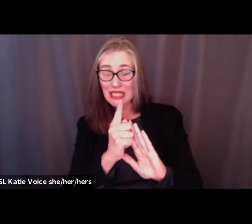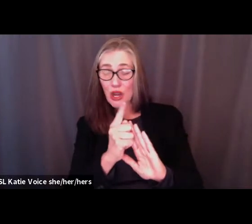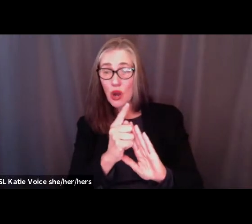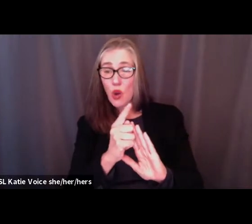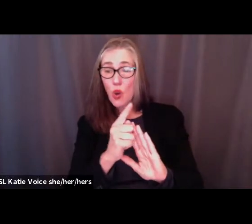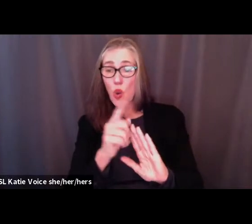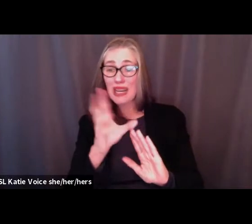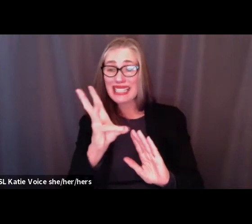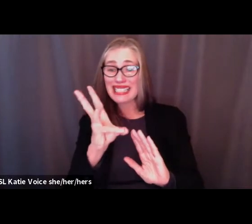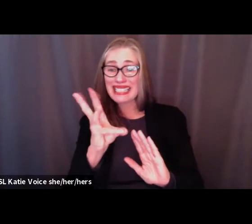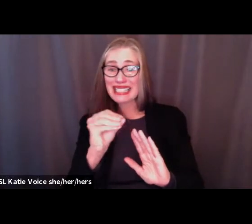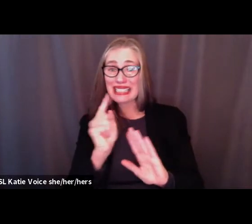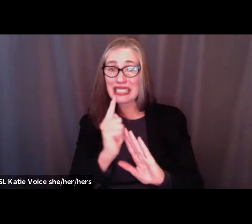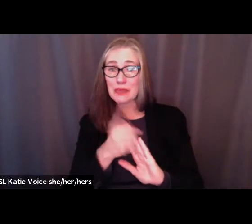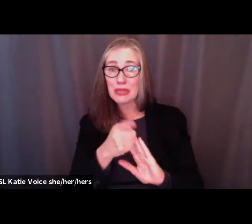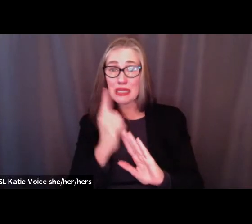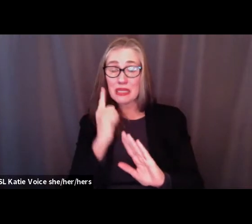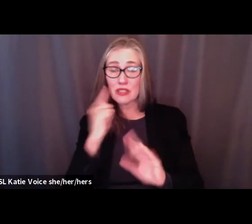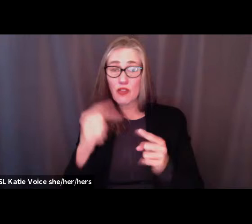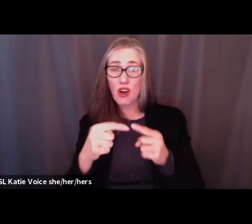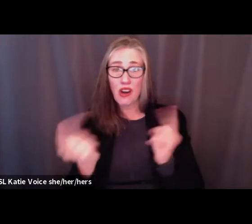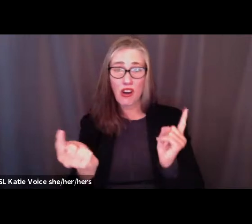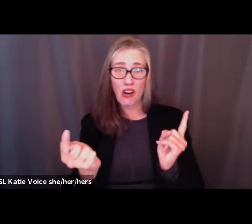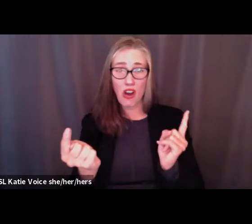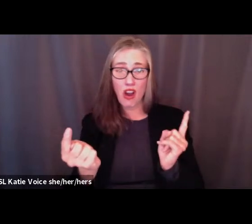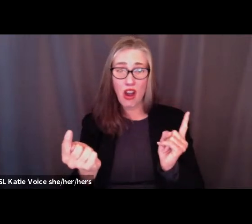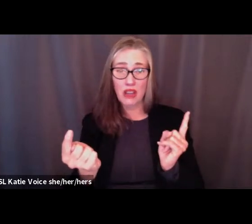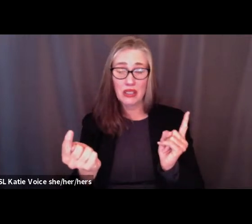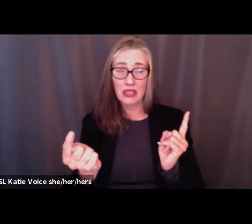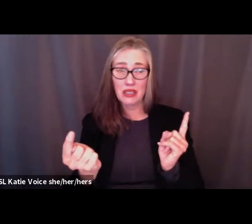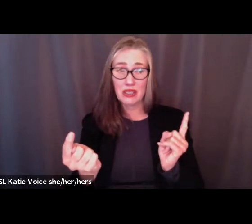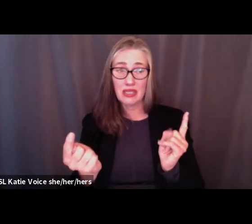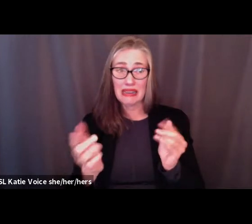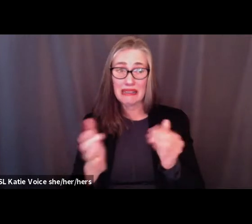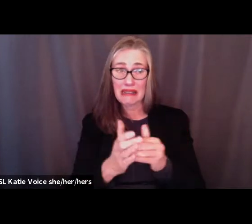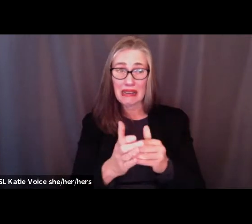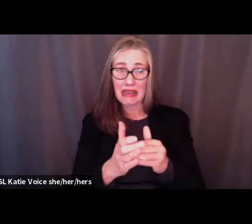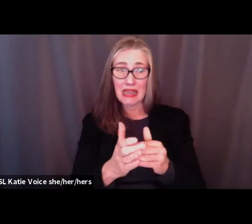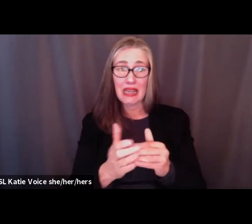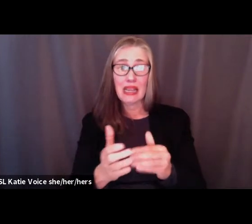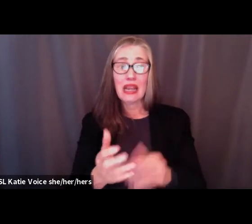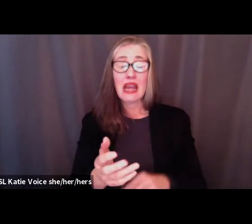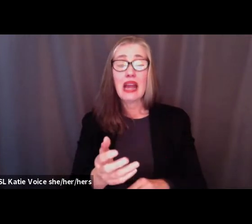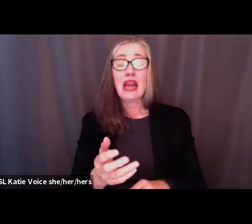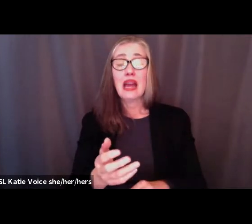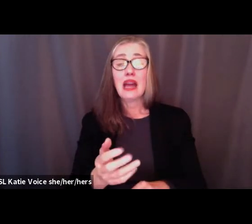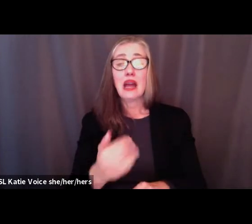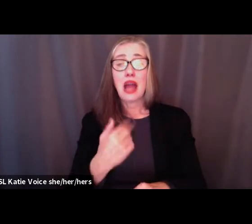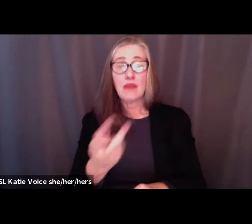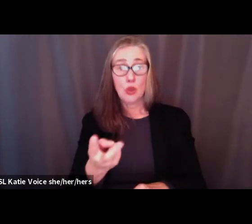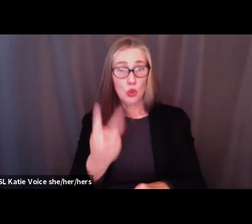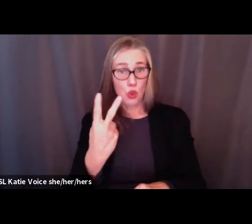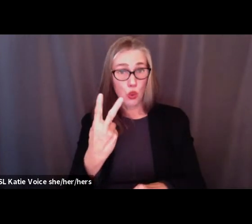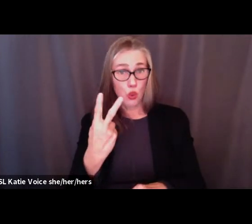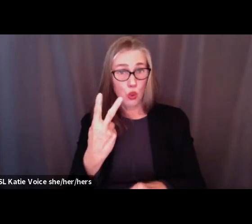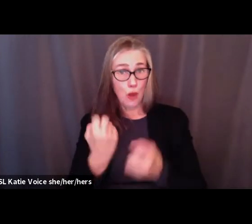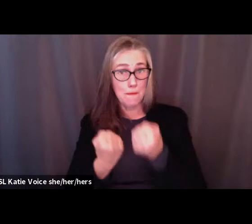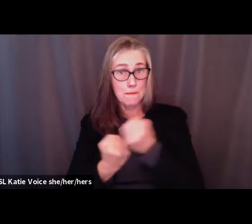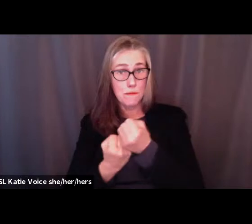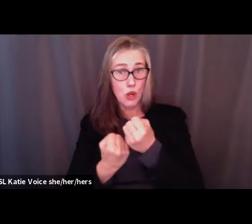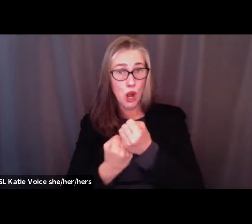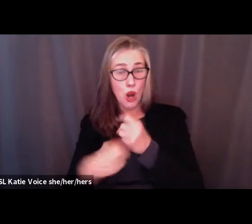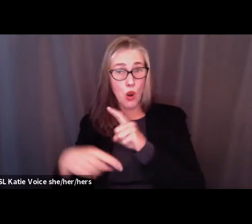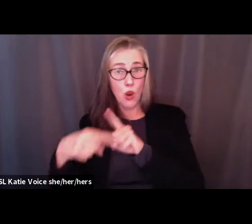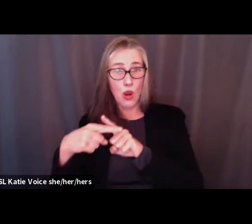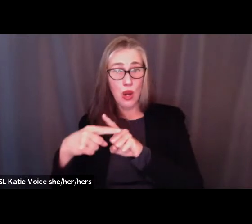for con, so. And we have 2 for pro still. I would love